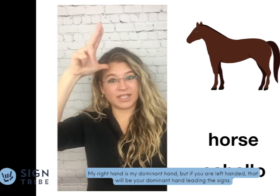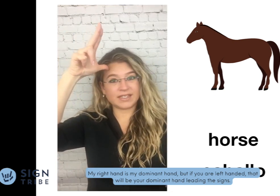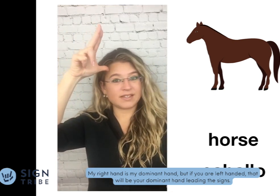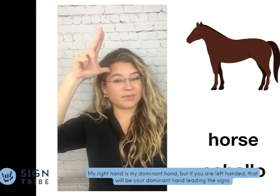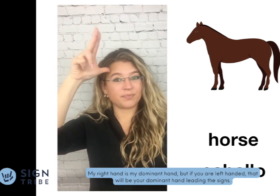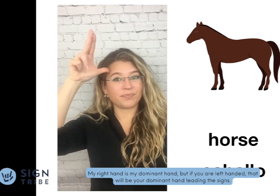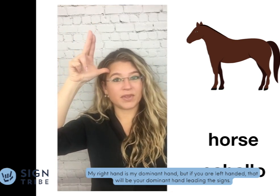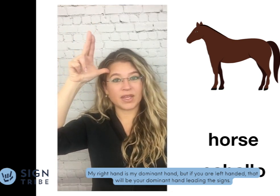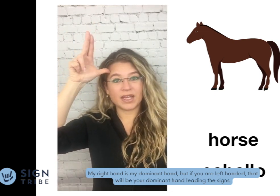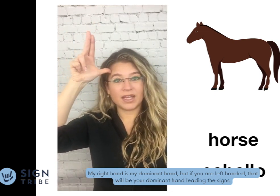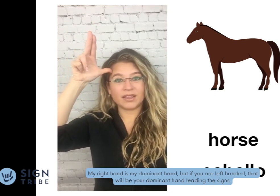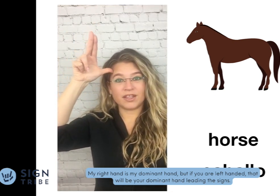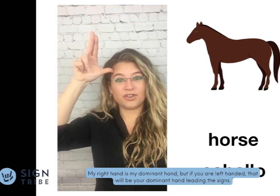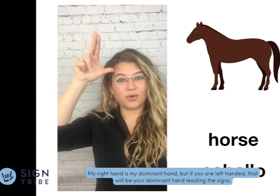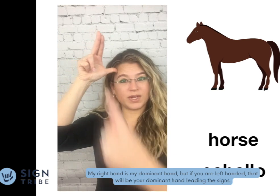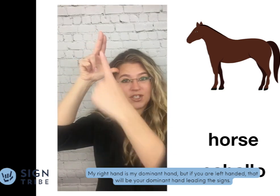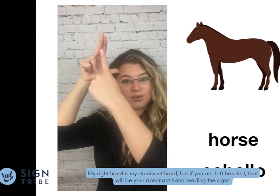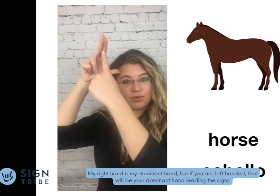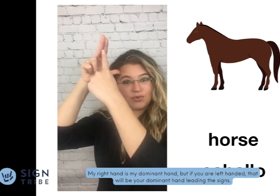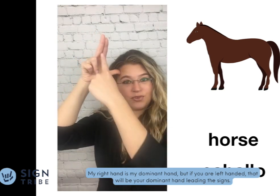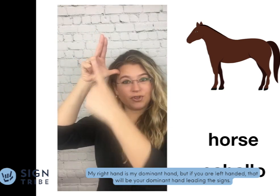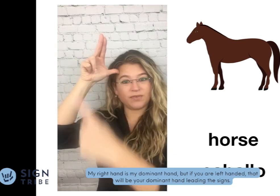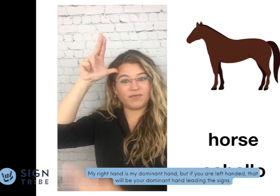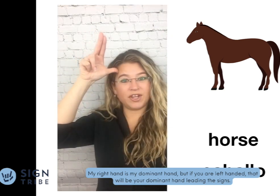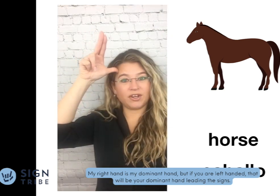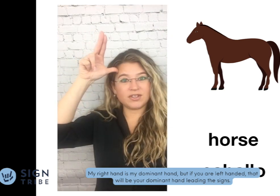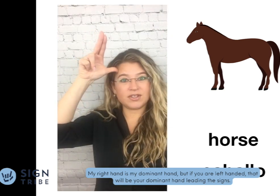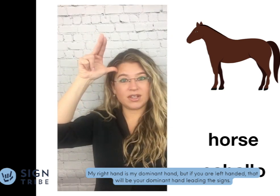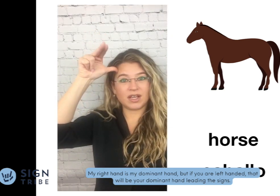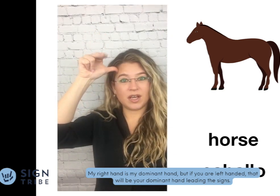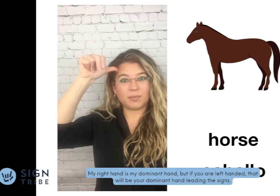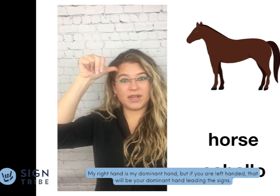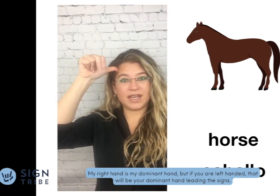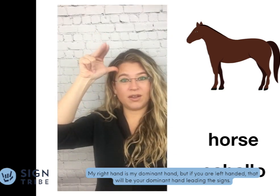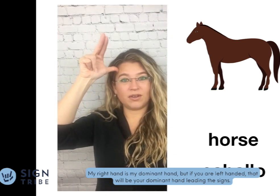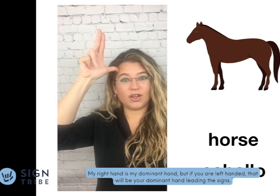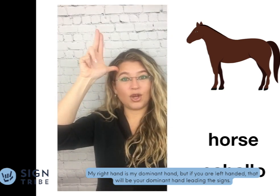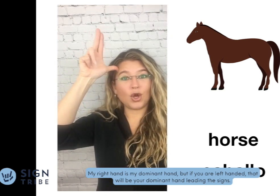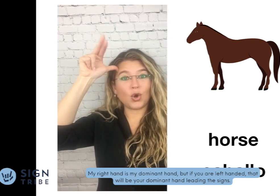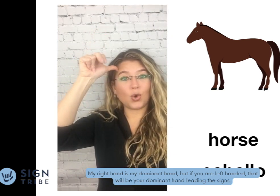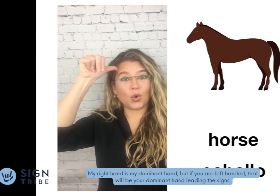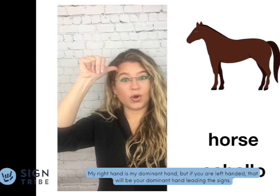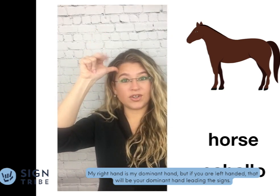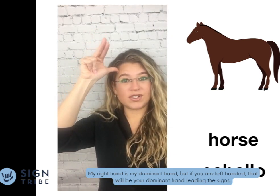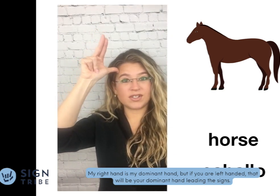is. Then you're going to move your fingers up and down. Horse.